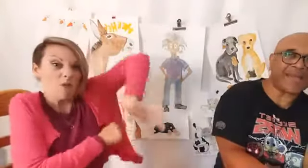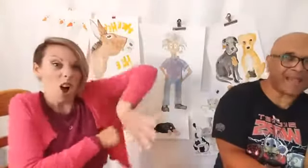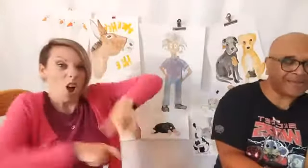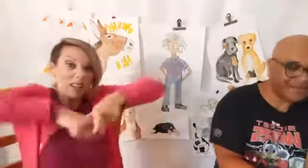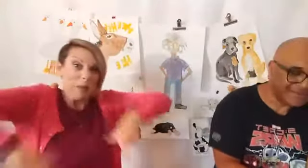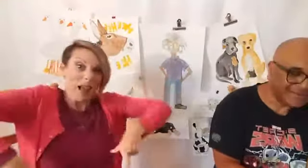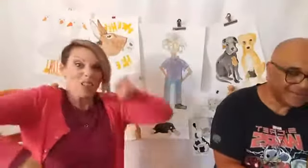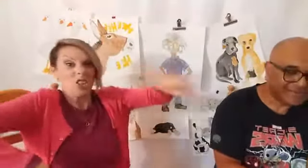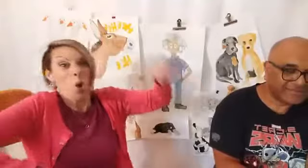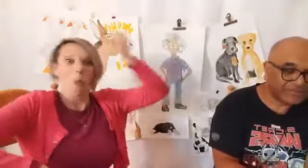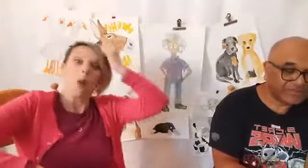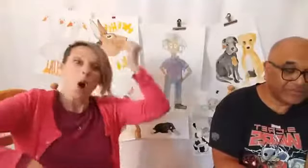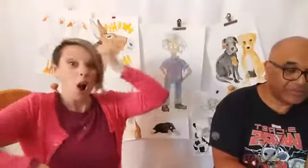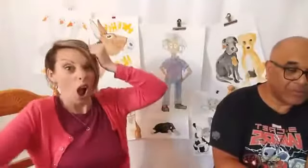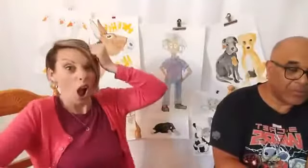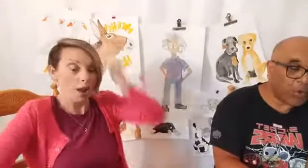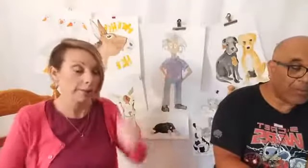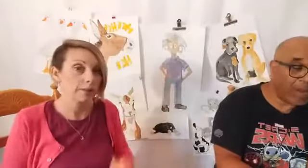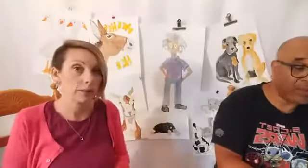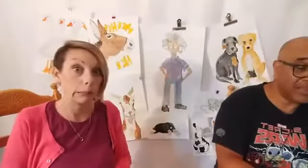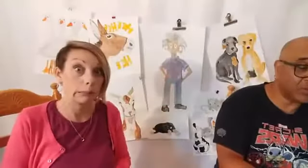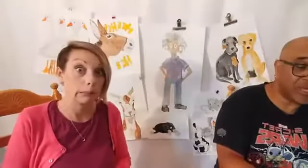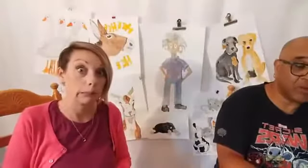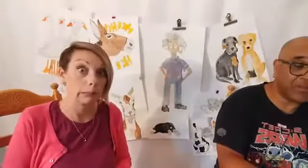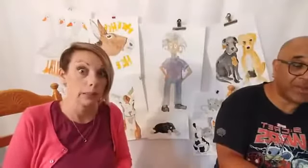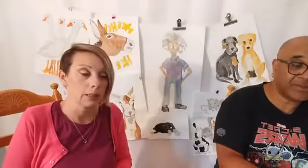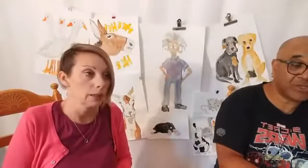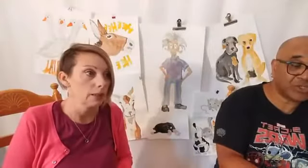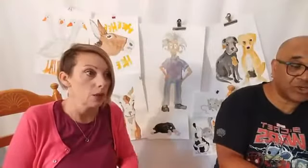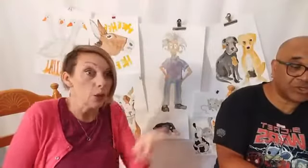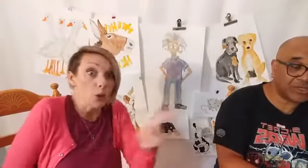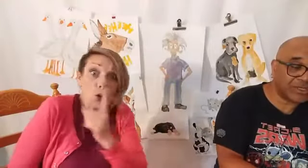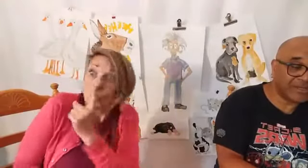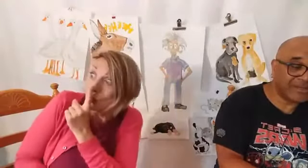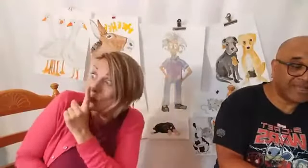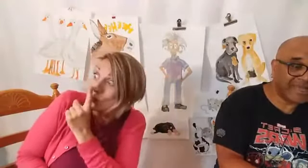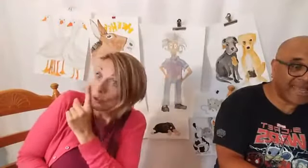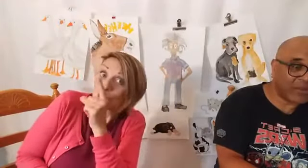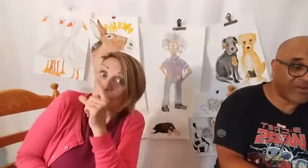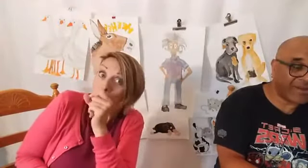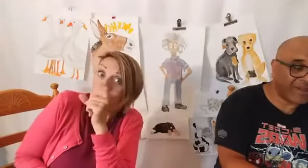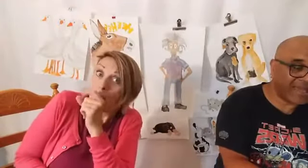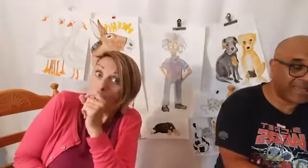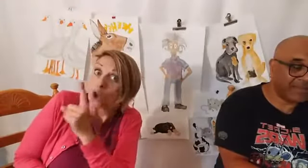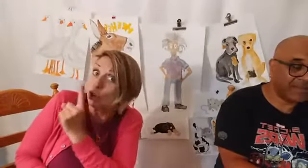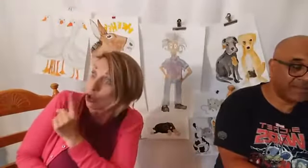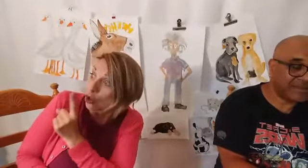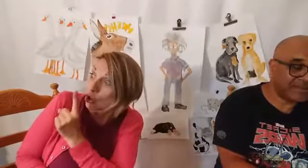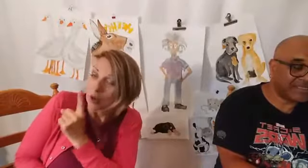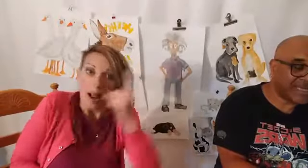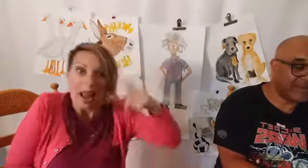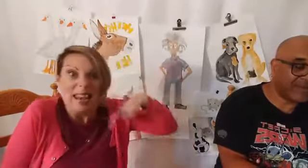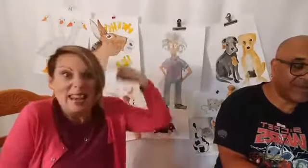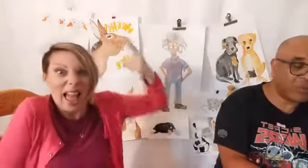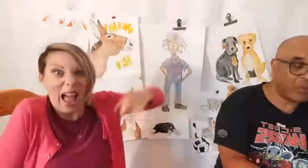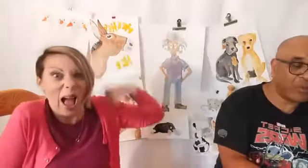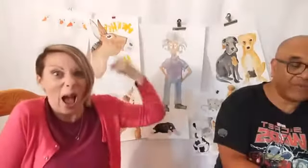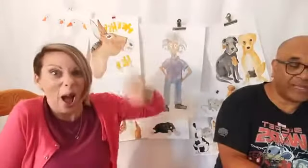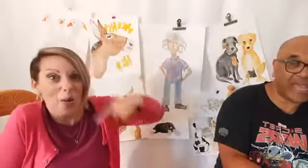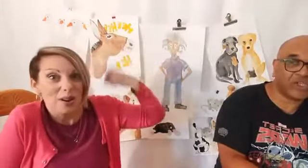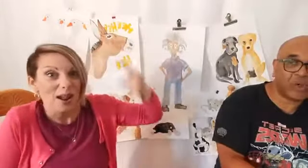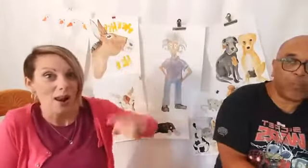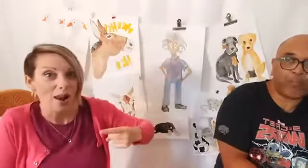plonker." The more Pyweasel told the bird to shush, the louder it became. The same thing with